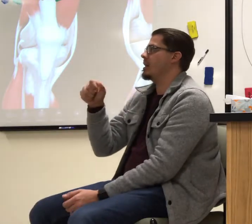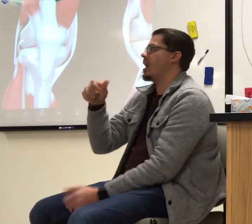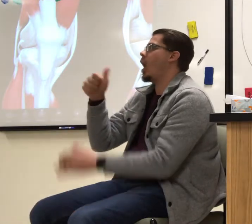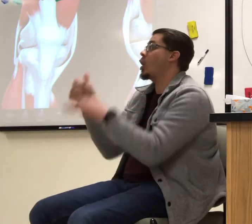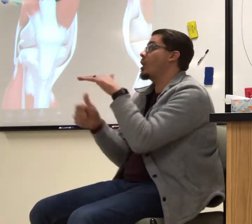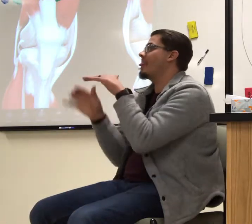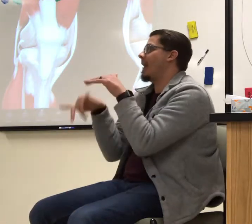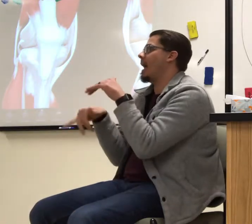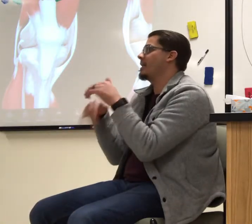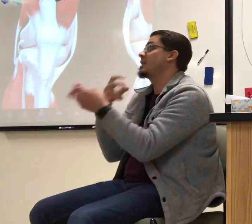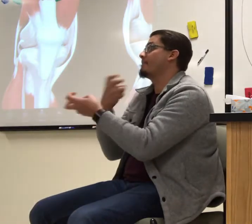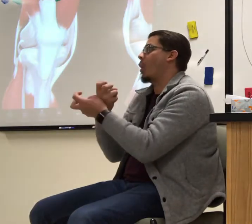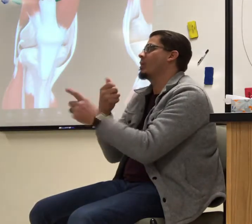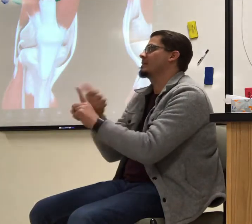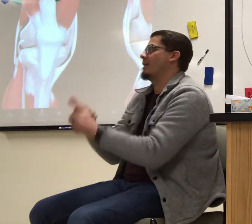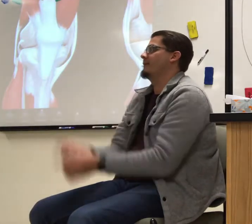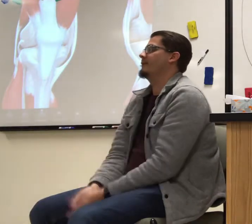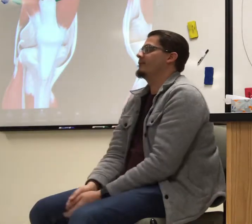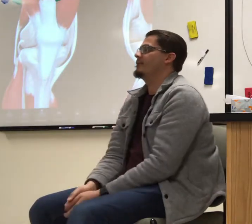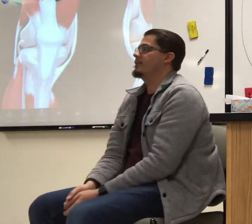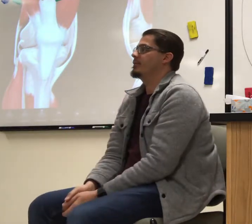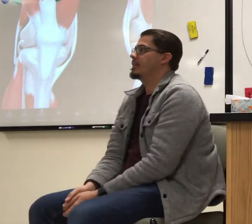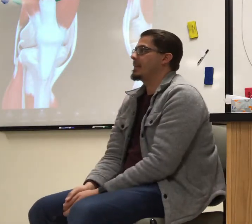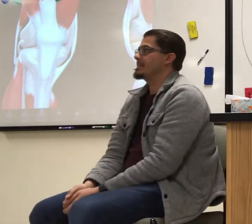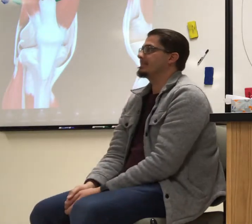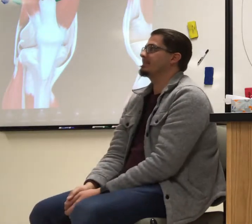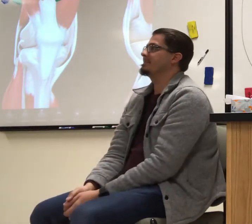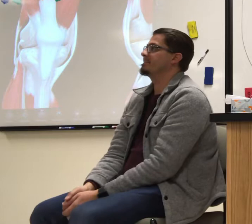connect a bone to another bone.